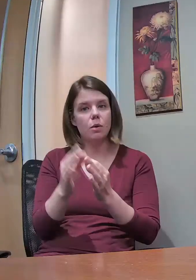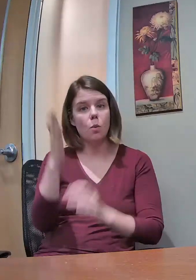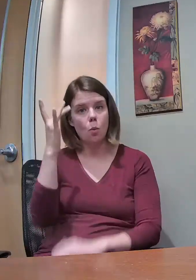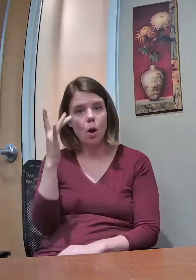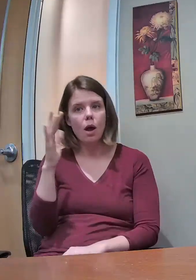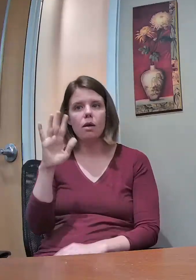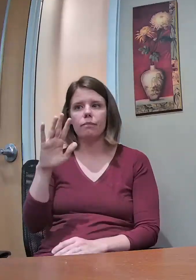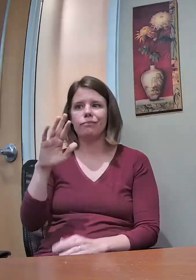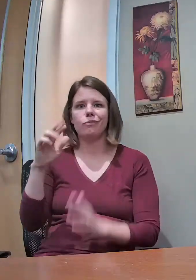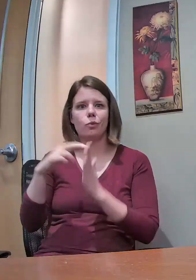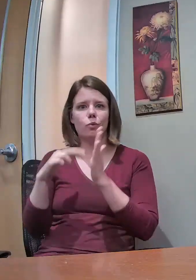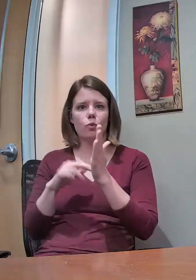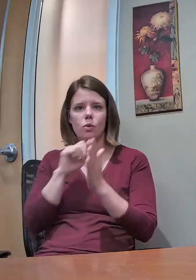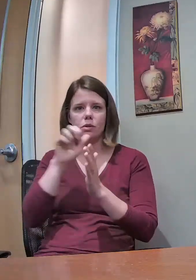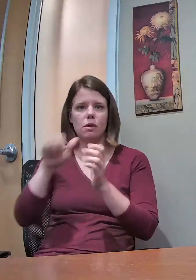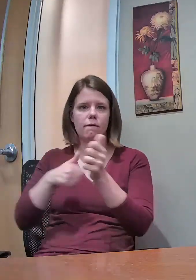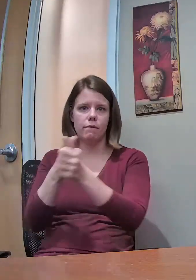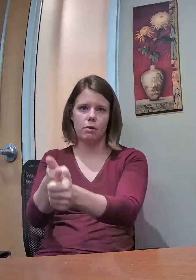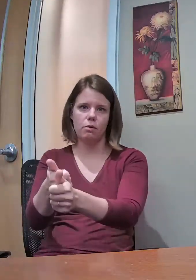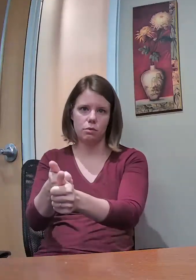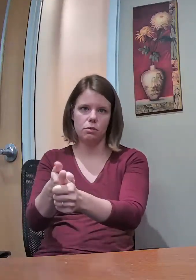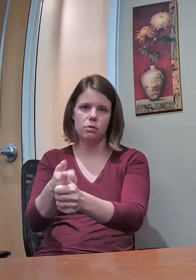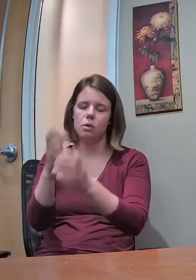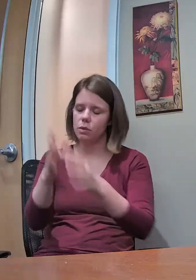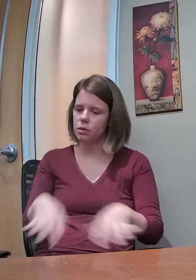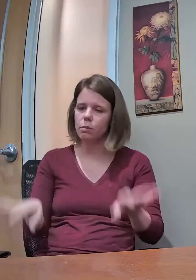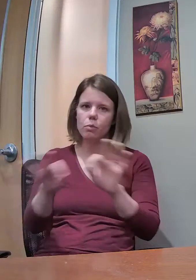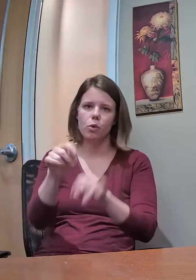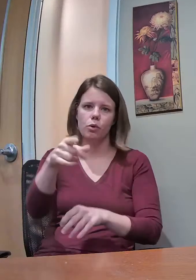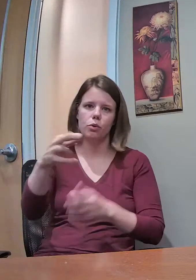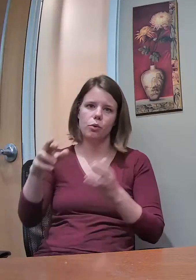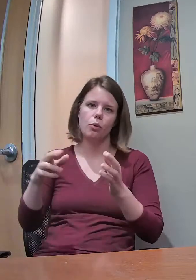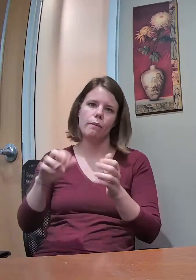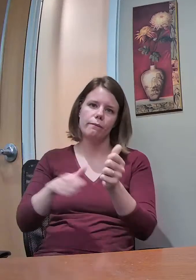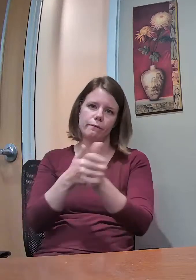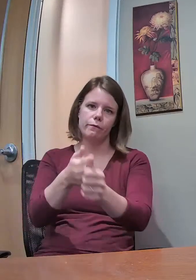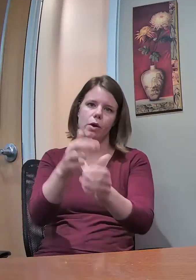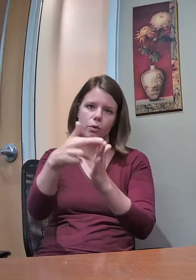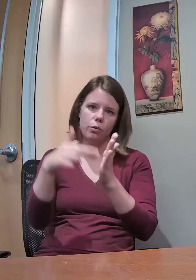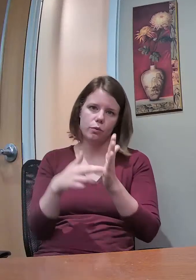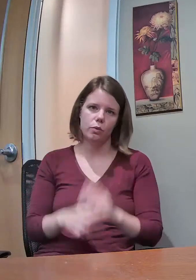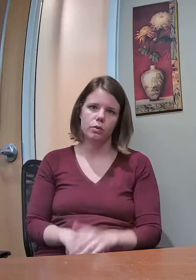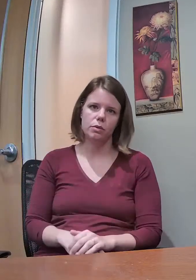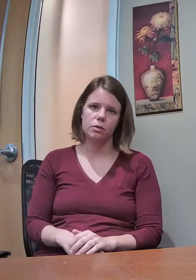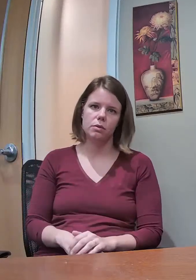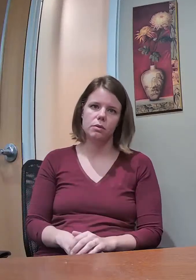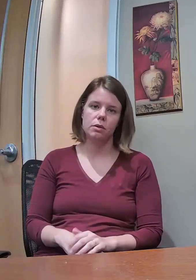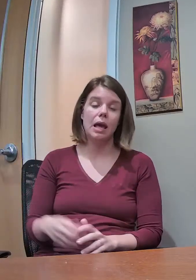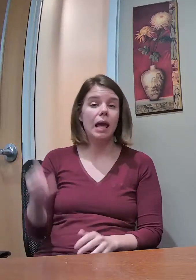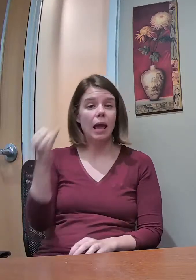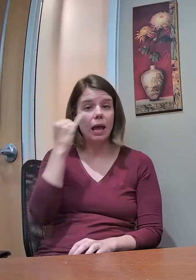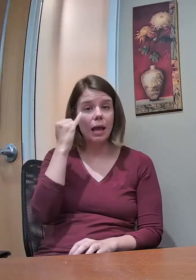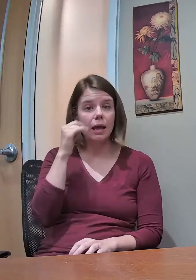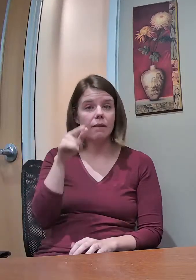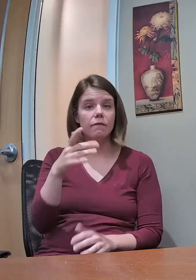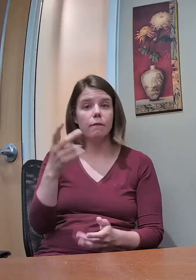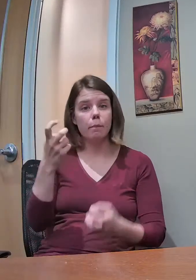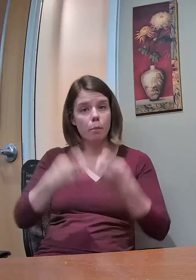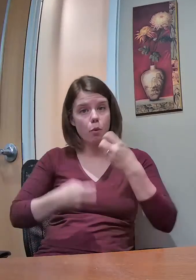please keep that in mind and feel free to contact me. We can discuss the issues.